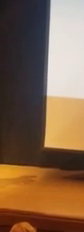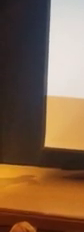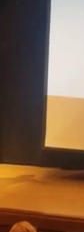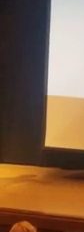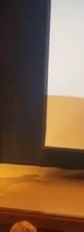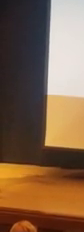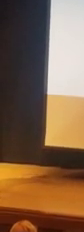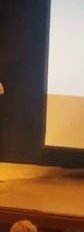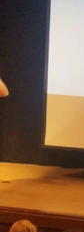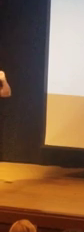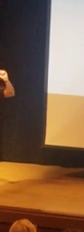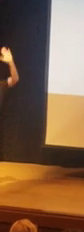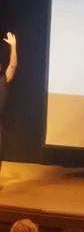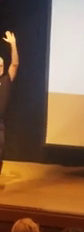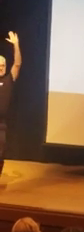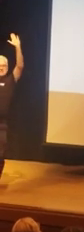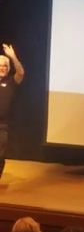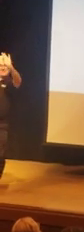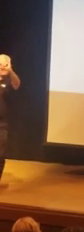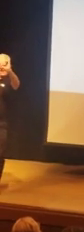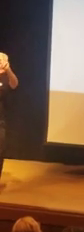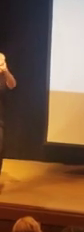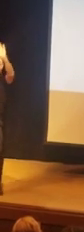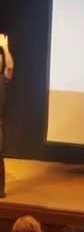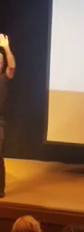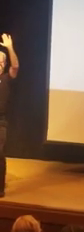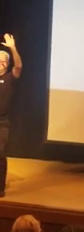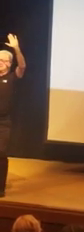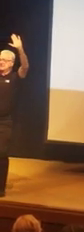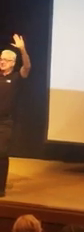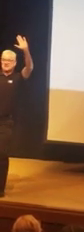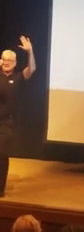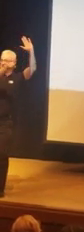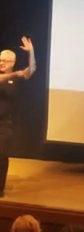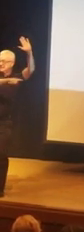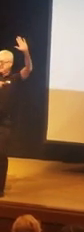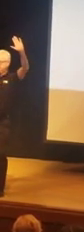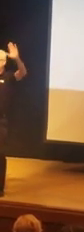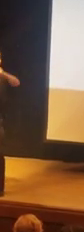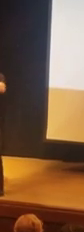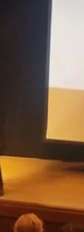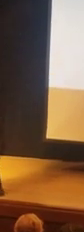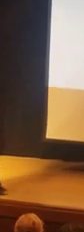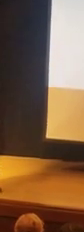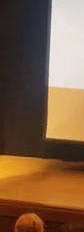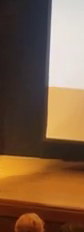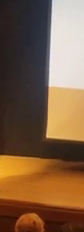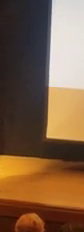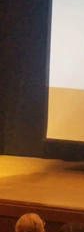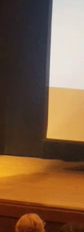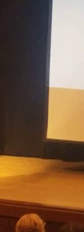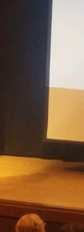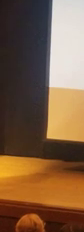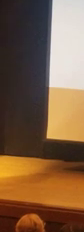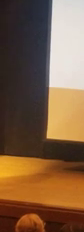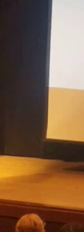1990s fact raise your hand if think it's a fact if it's a myth raise your hand